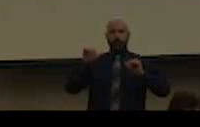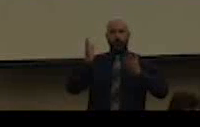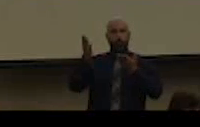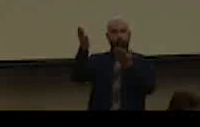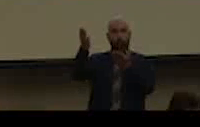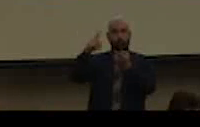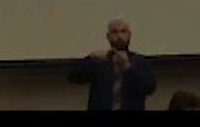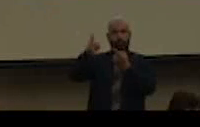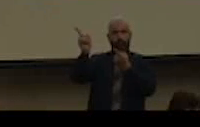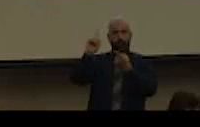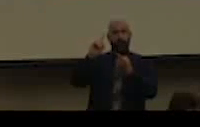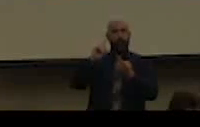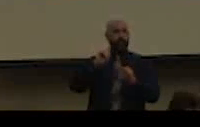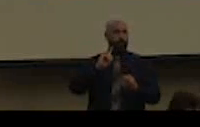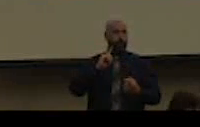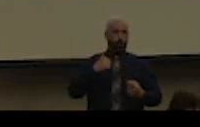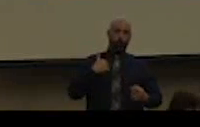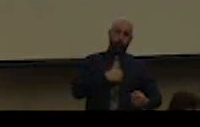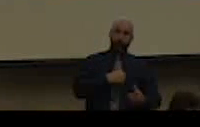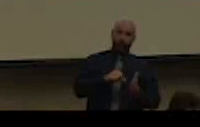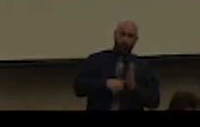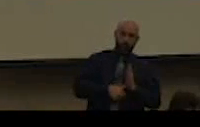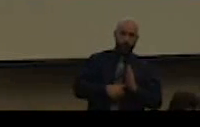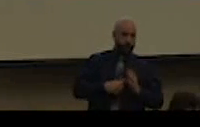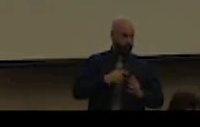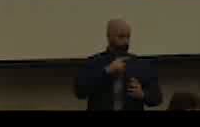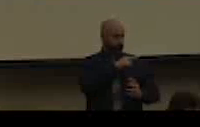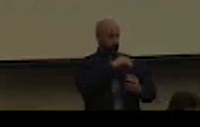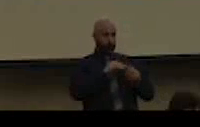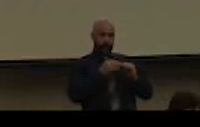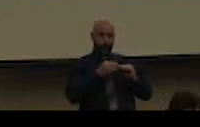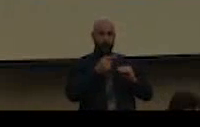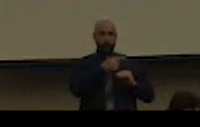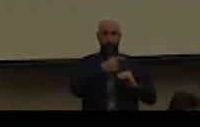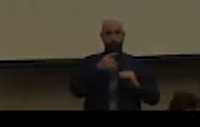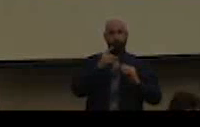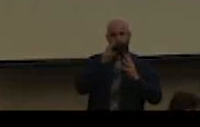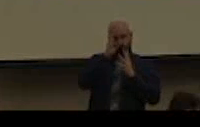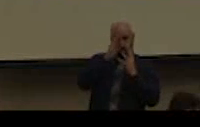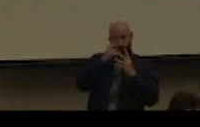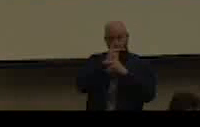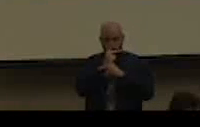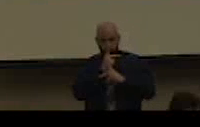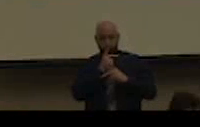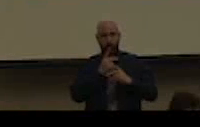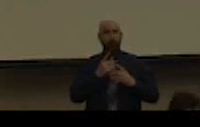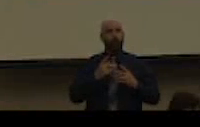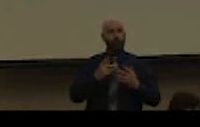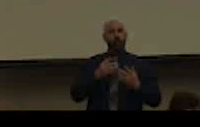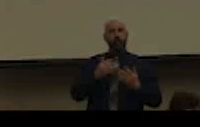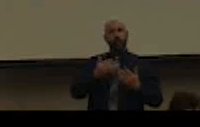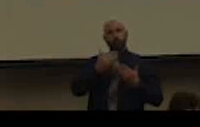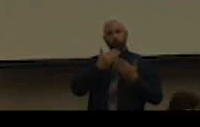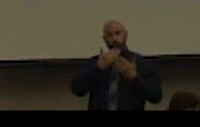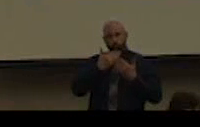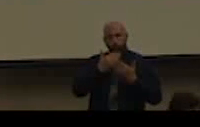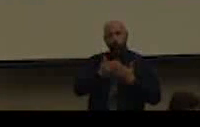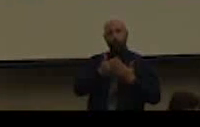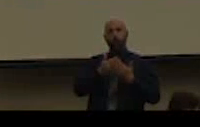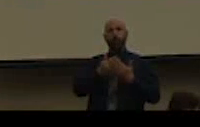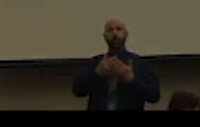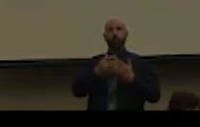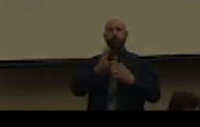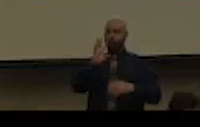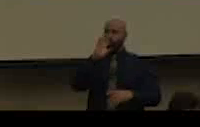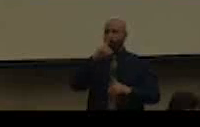impressed with the numbers that you came up with and what you all are doing. And that gives us good ammunition when we talk